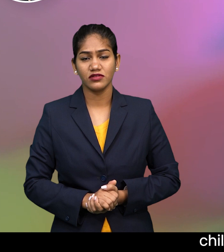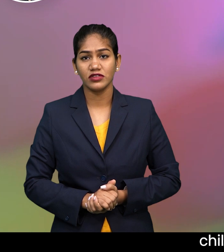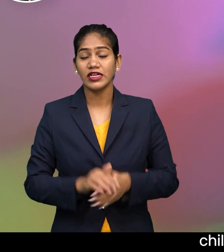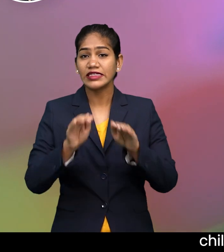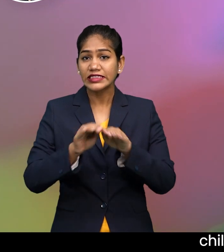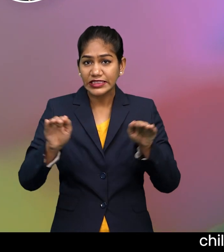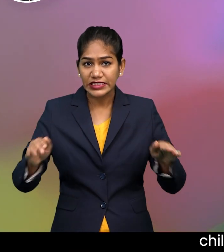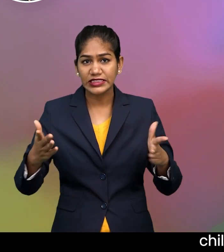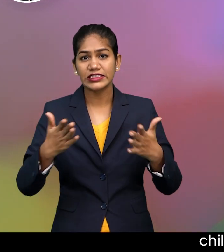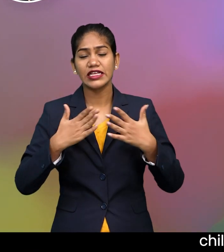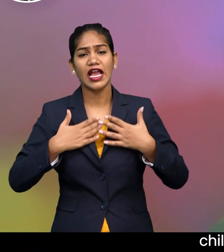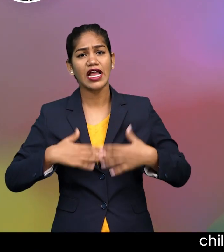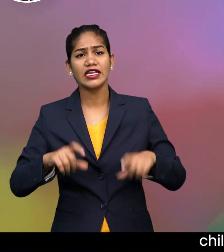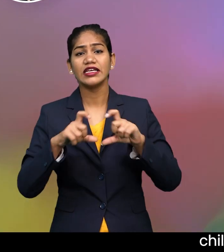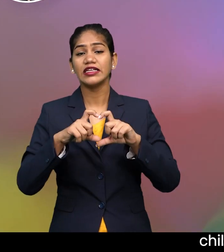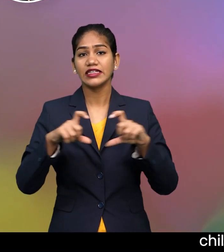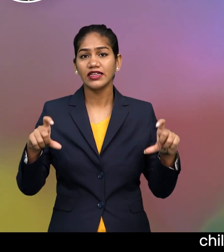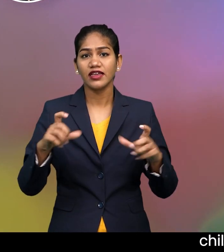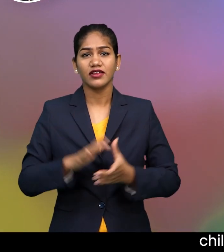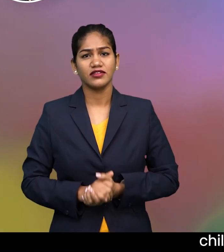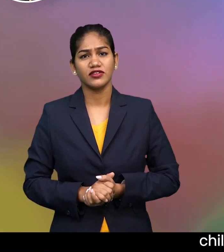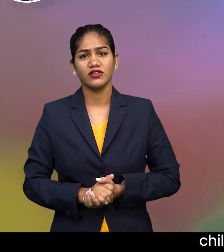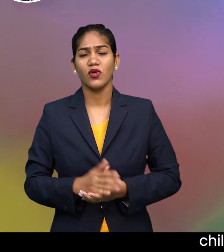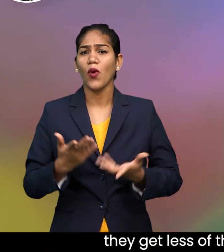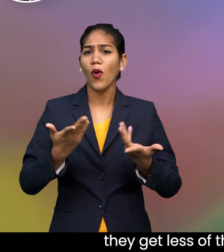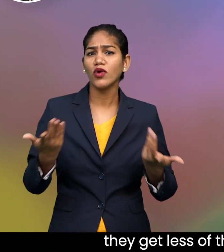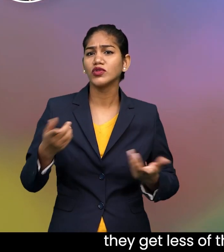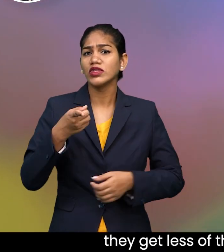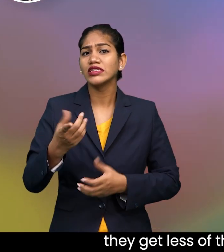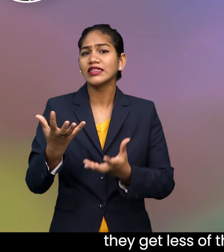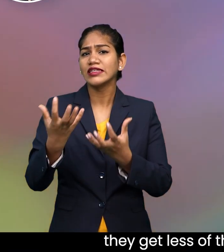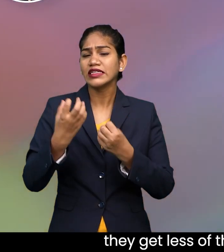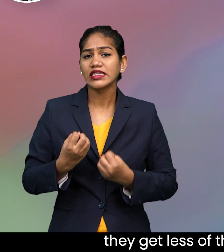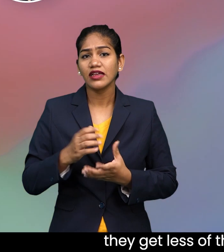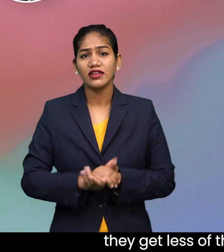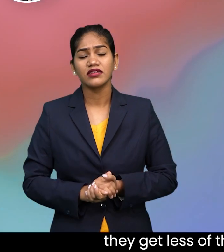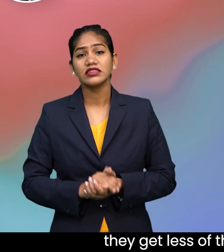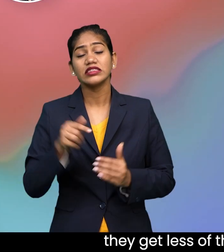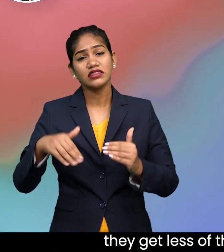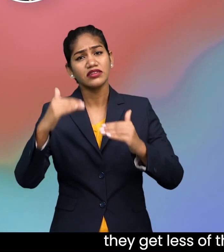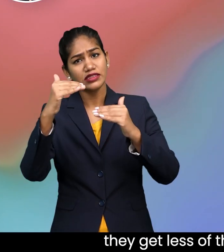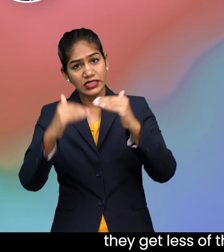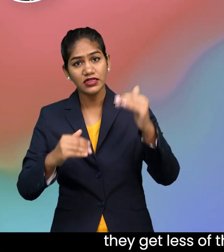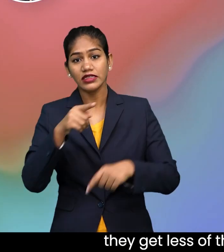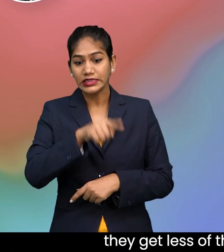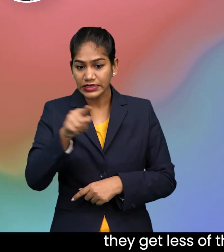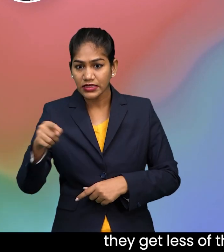childcare, and health. Also, they get less of these things as compared